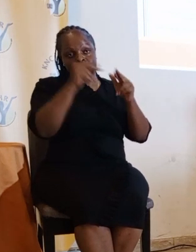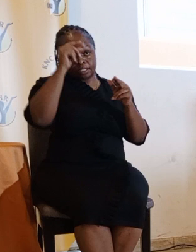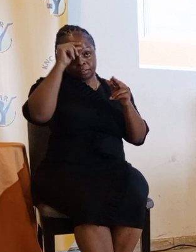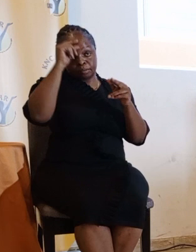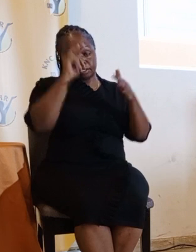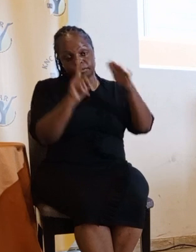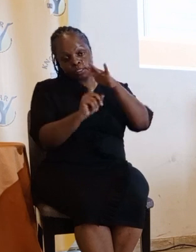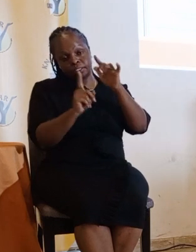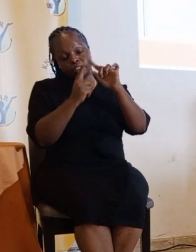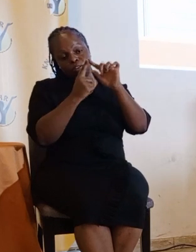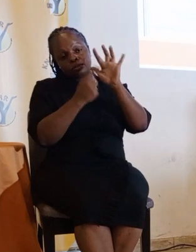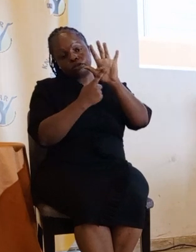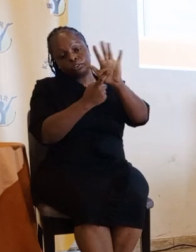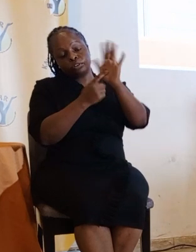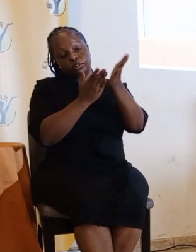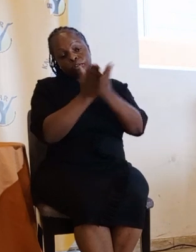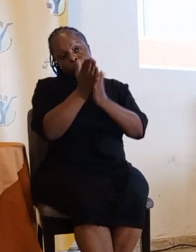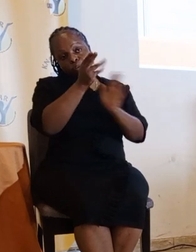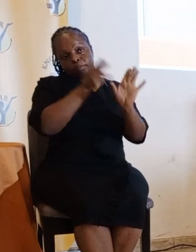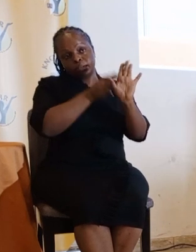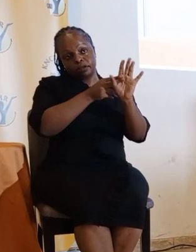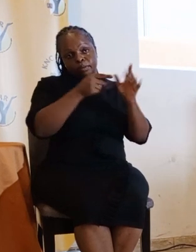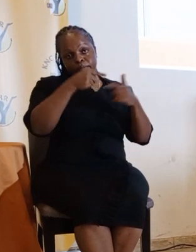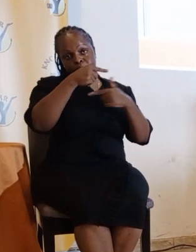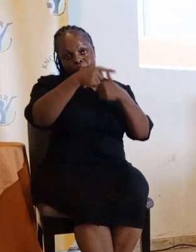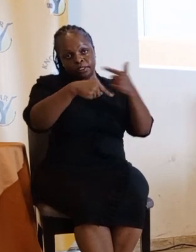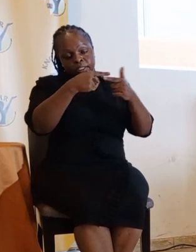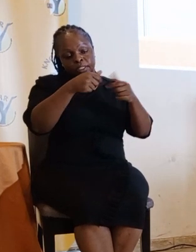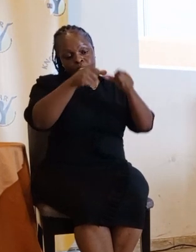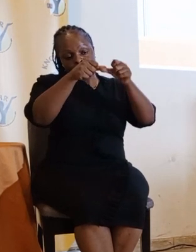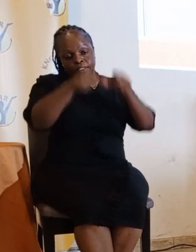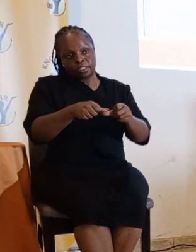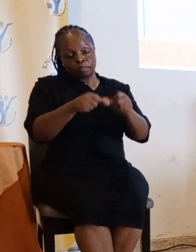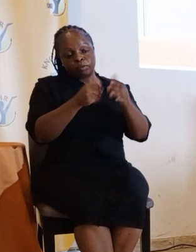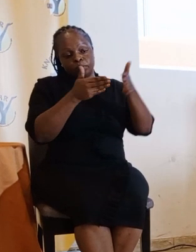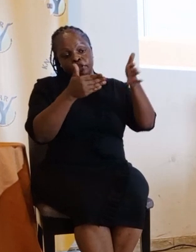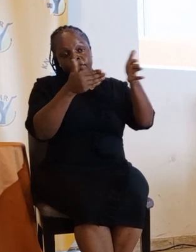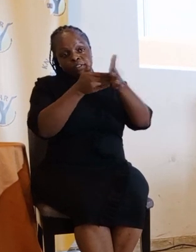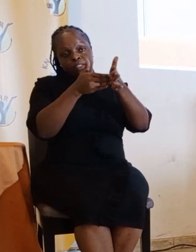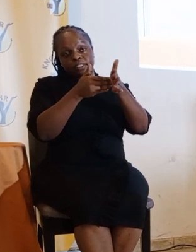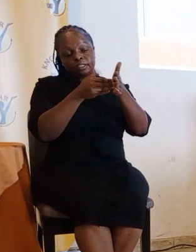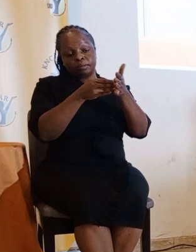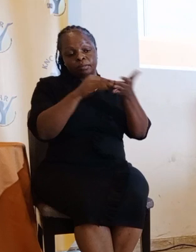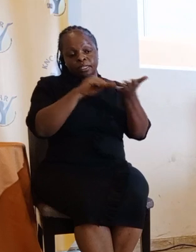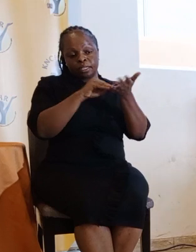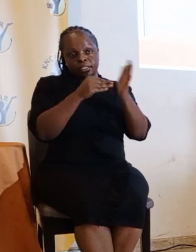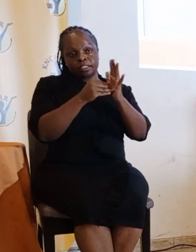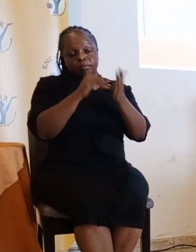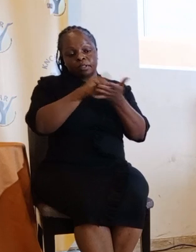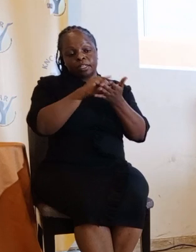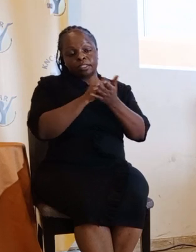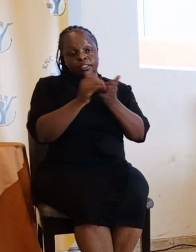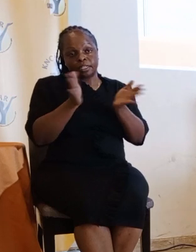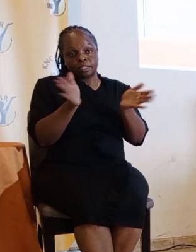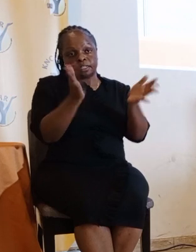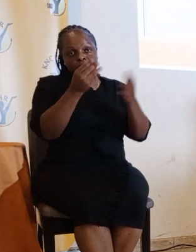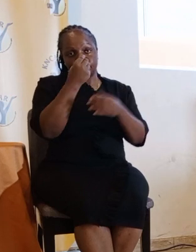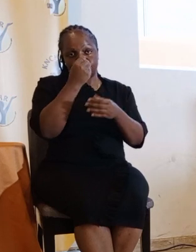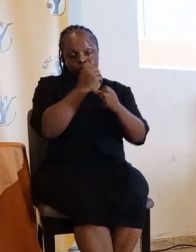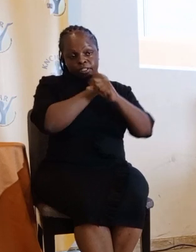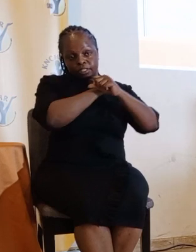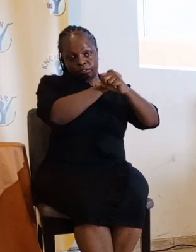ministries to initiate through a participatory process sustainable preventive mechanisms that shall enhance food